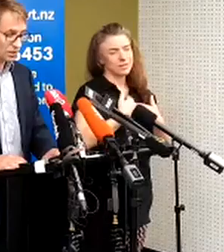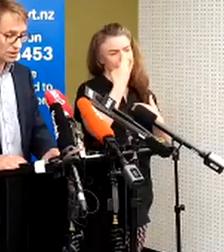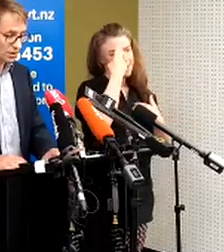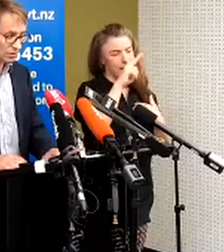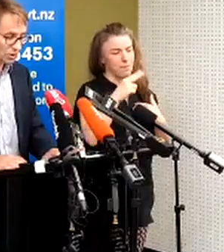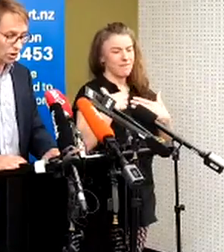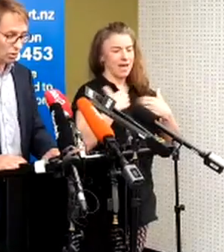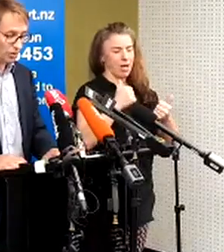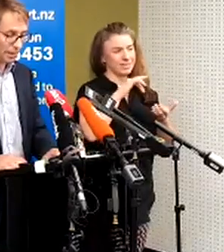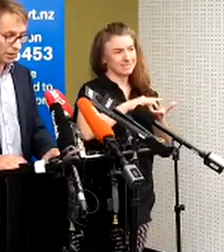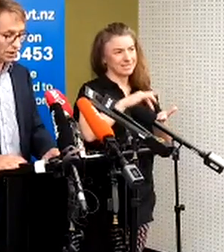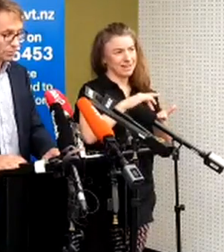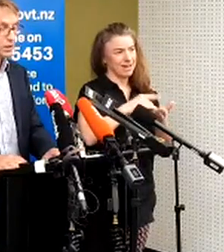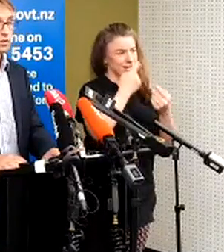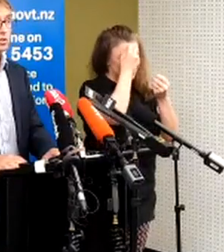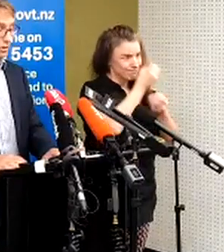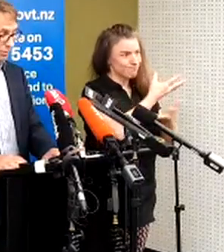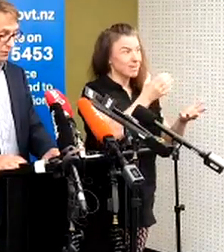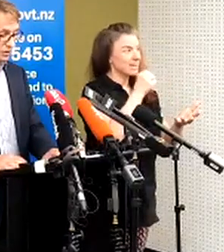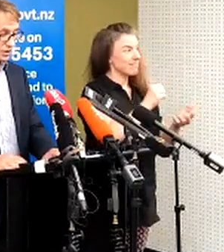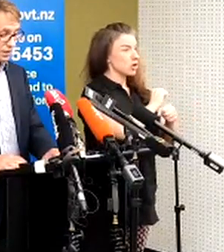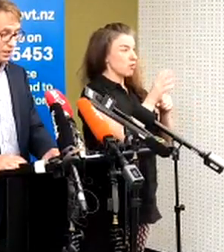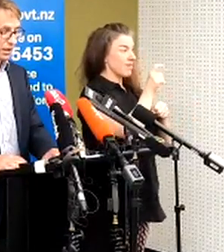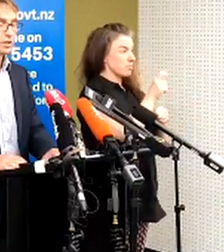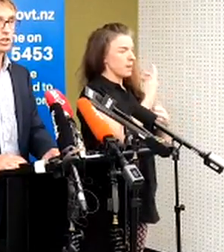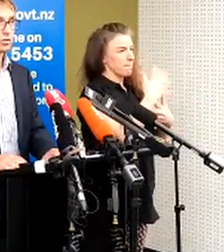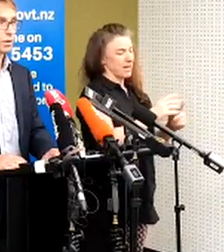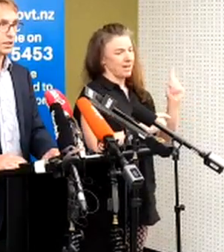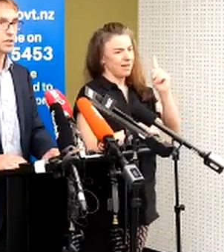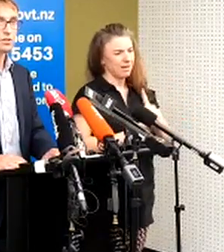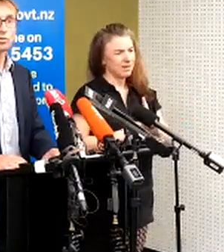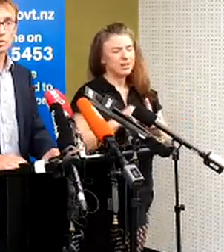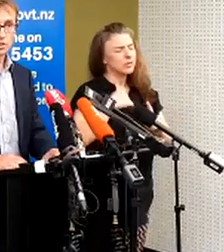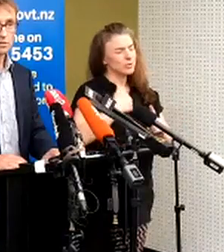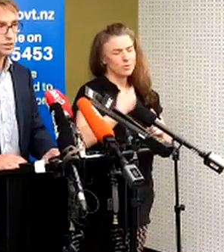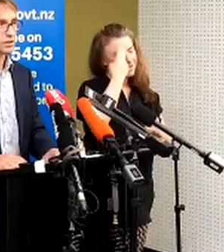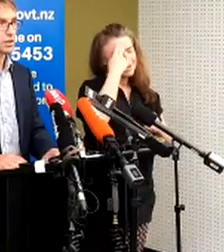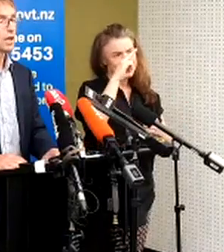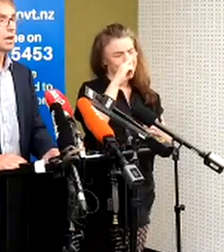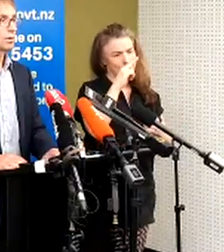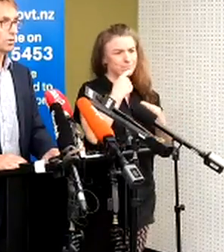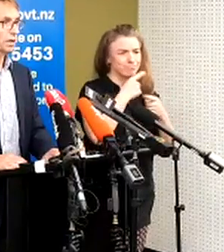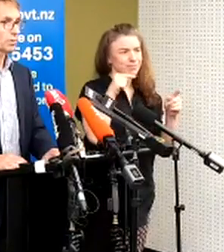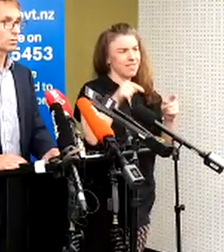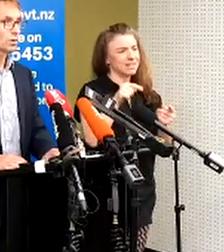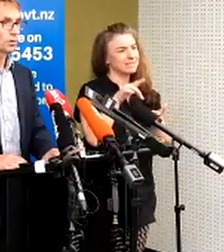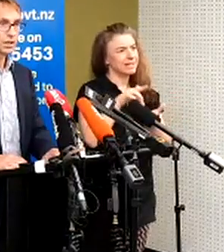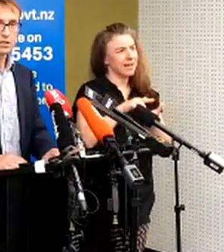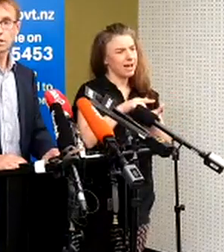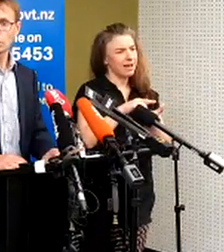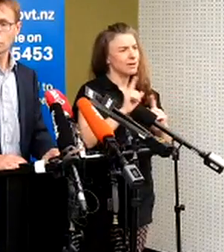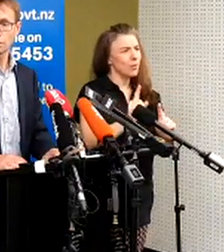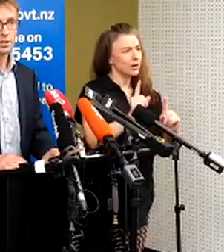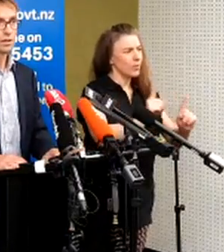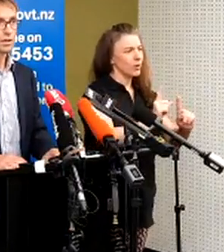name centres. We do not want the public to be concerned about visiting their general practices for routine visits. We want people who